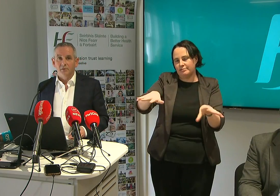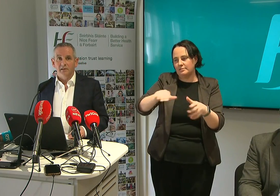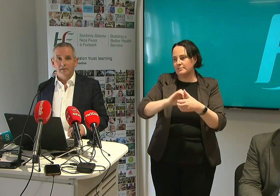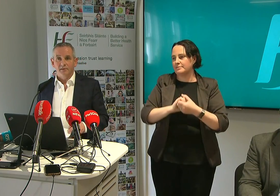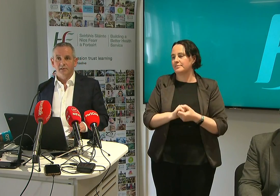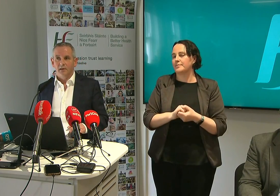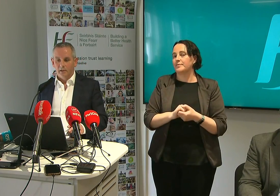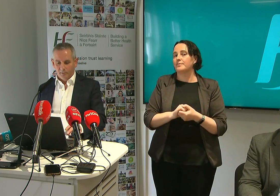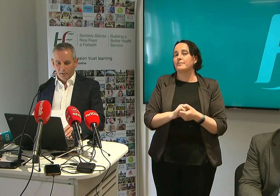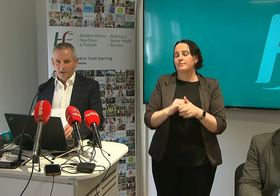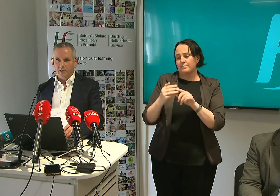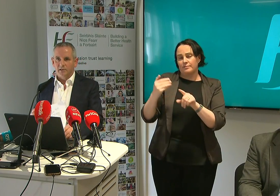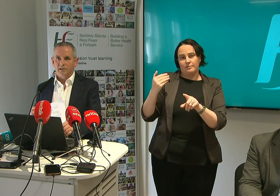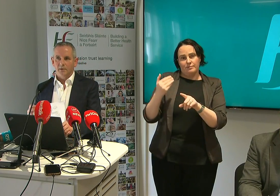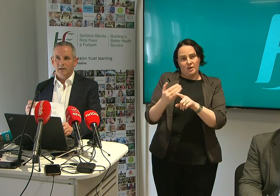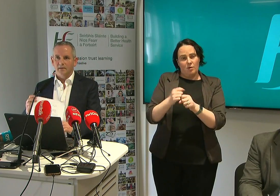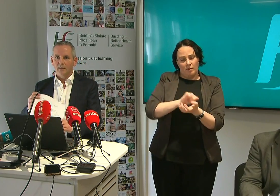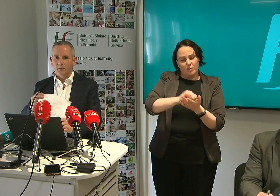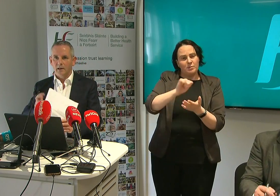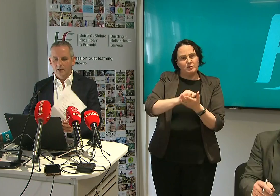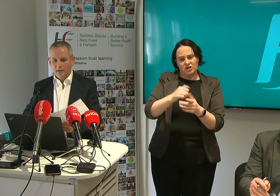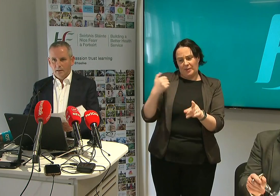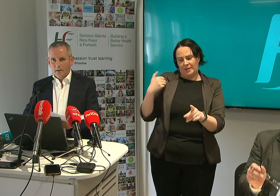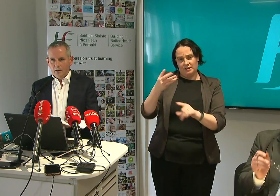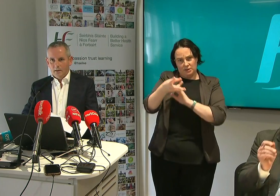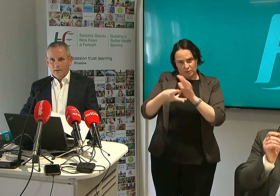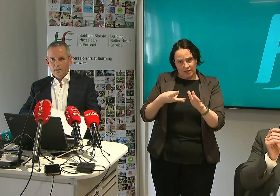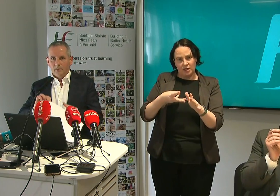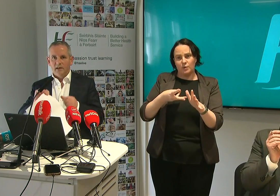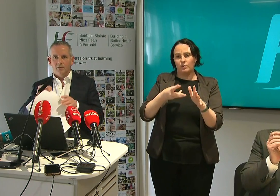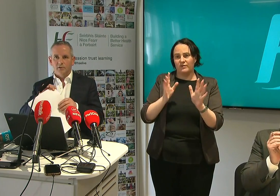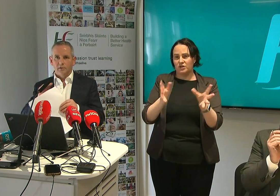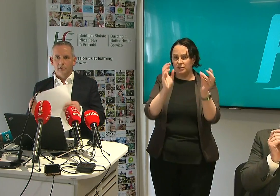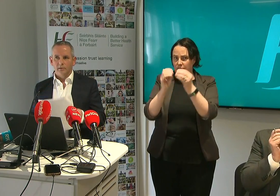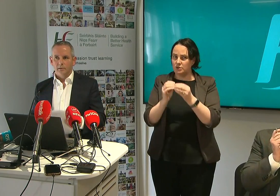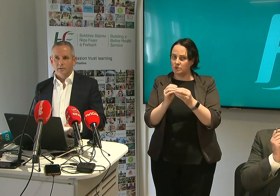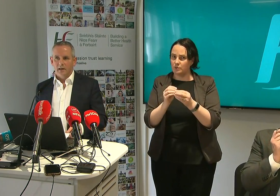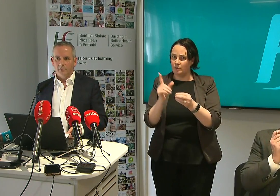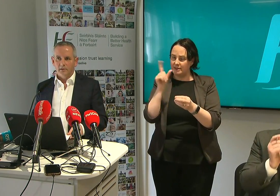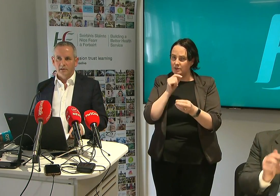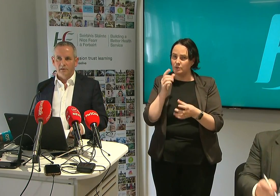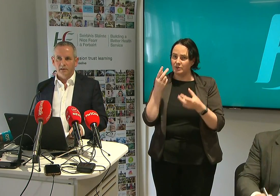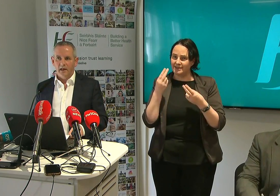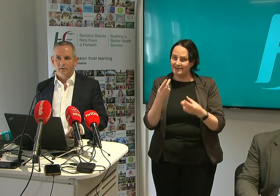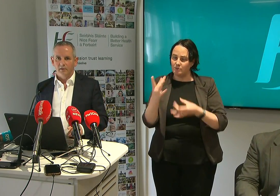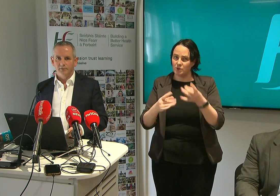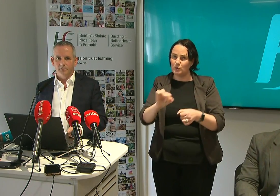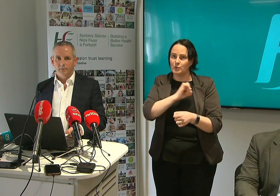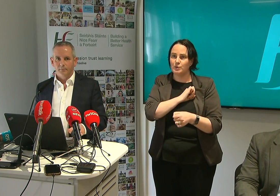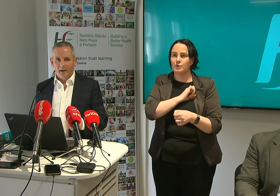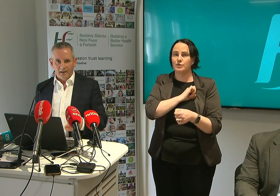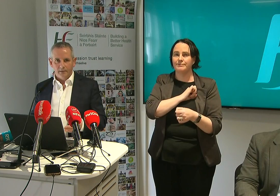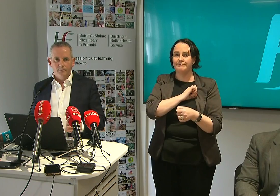We've continuously referenced in all of our publications this week that we need to ensure that there is not a level